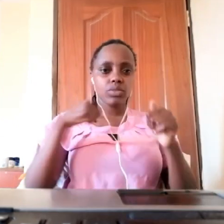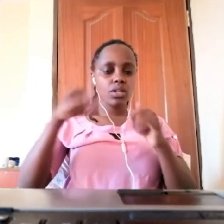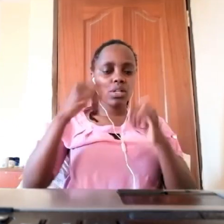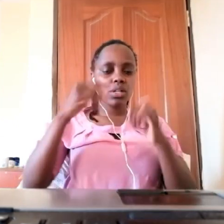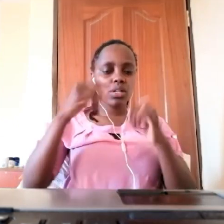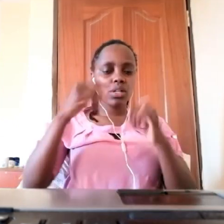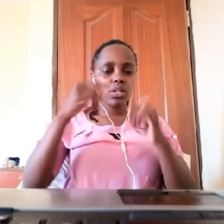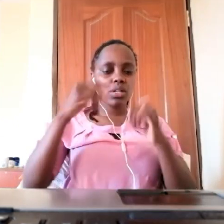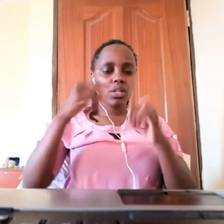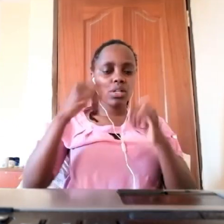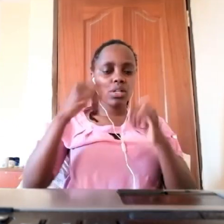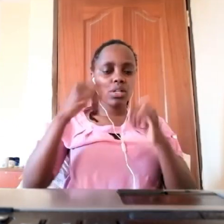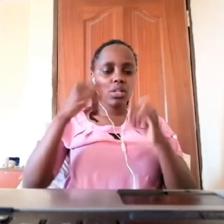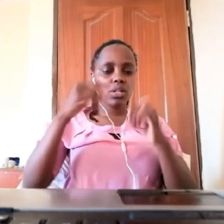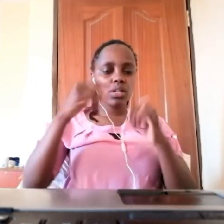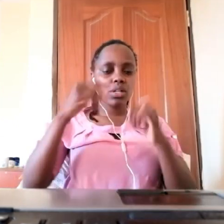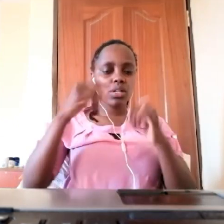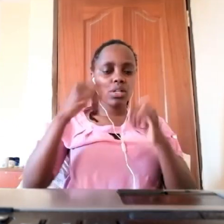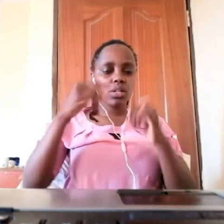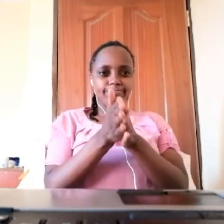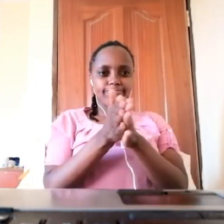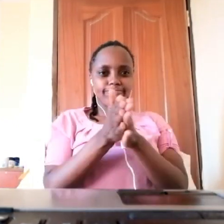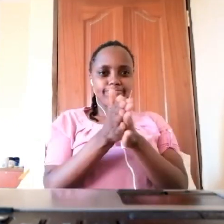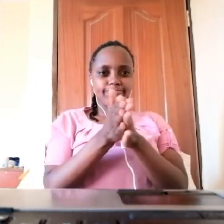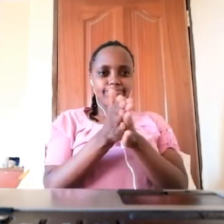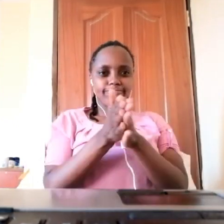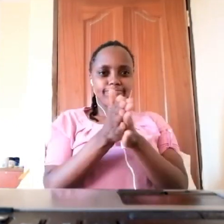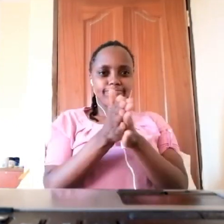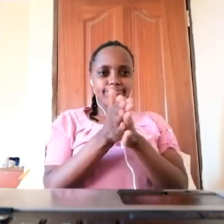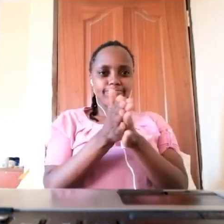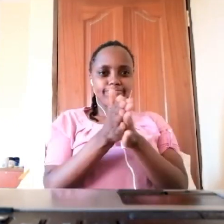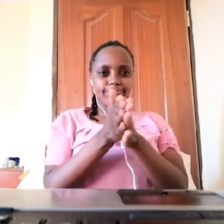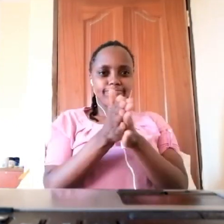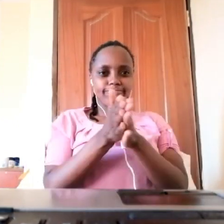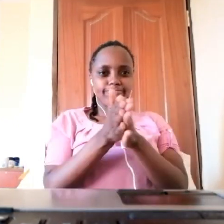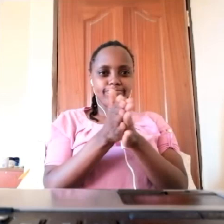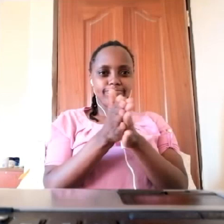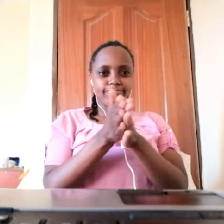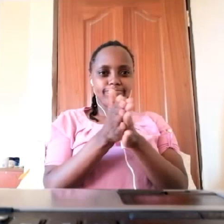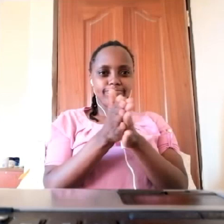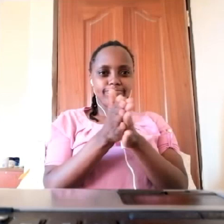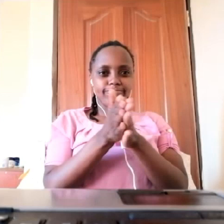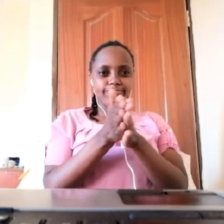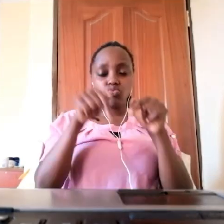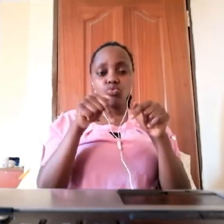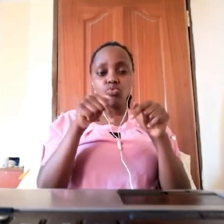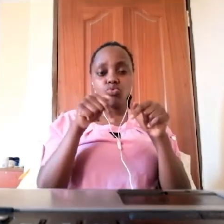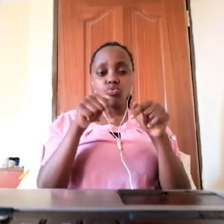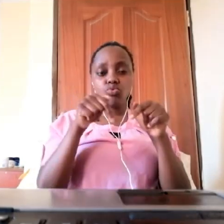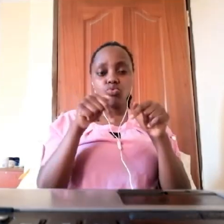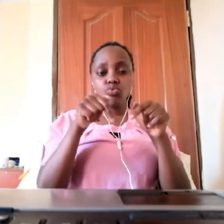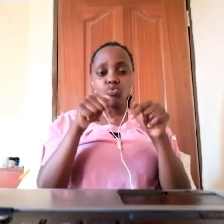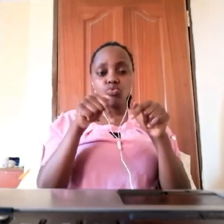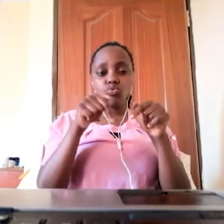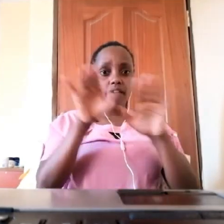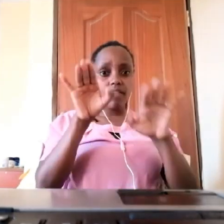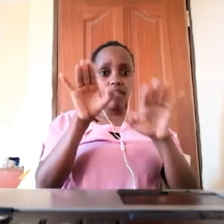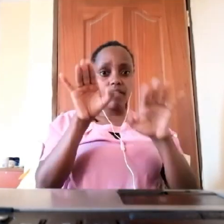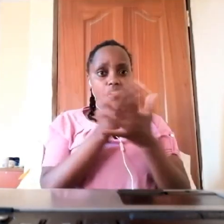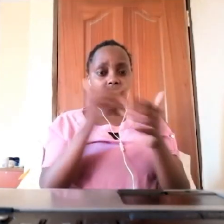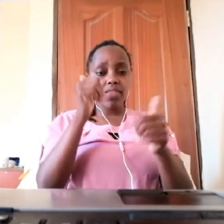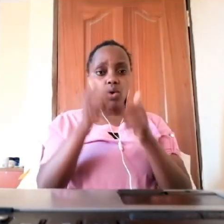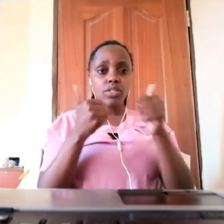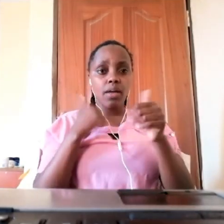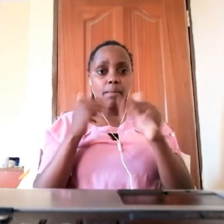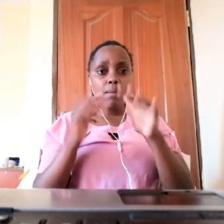are getting into the most exciting juncture of our webinar today, where we get to respond to everything and anything that has been